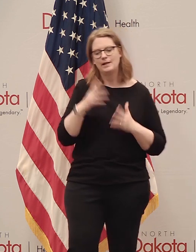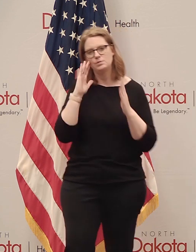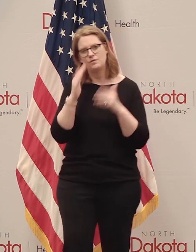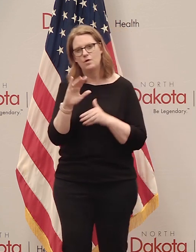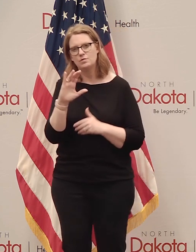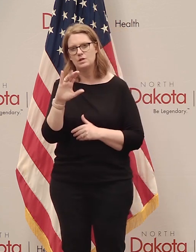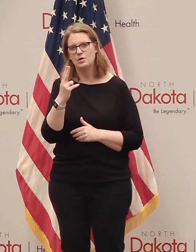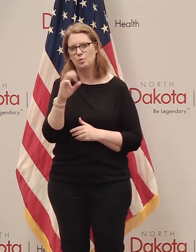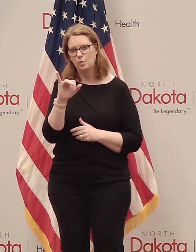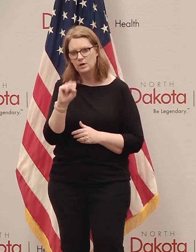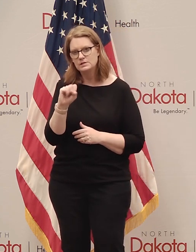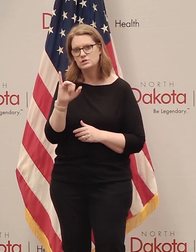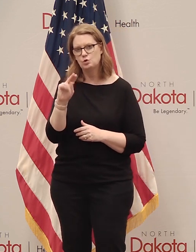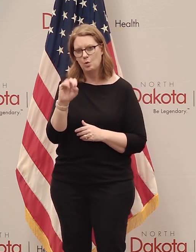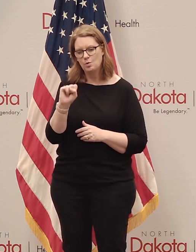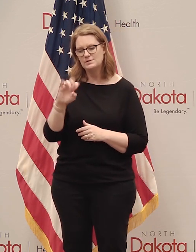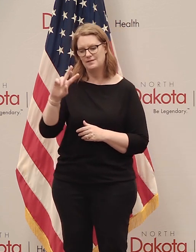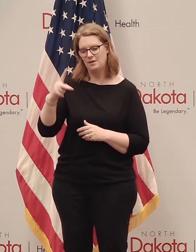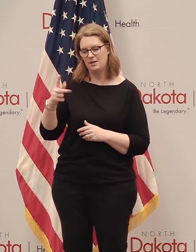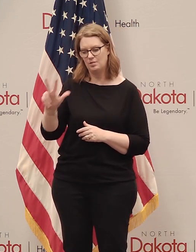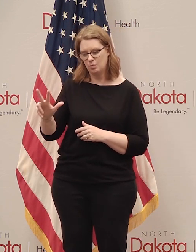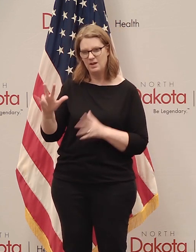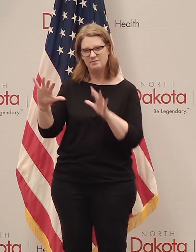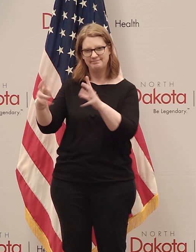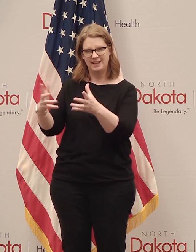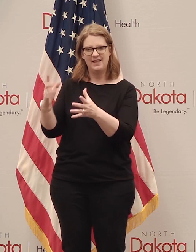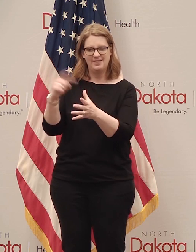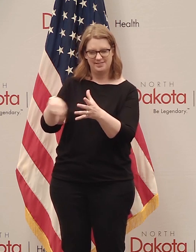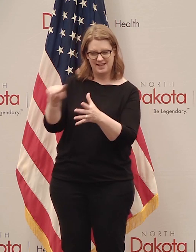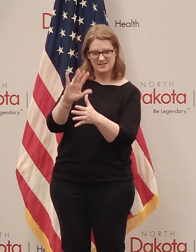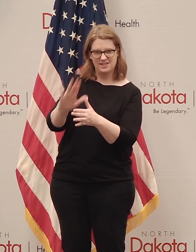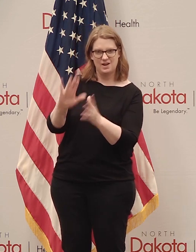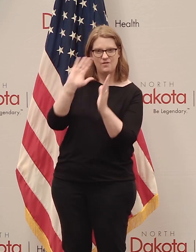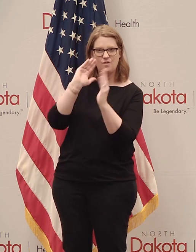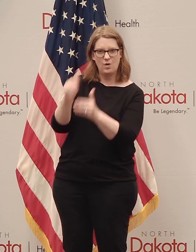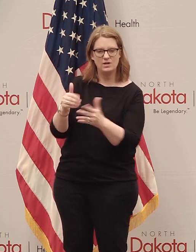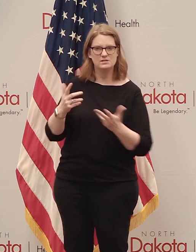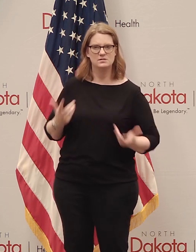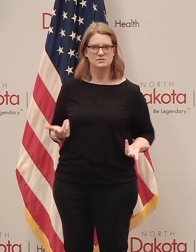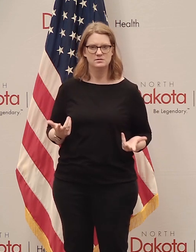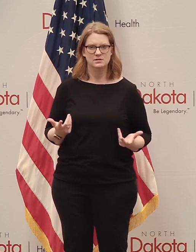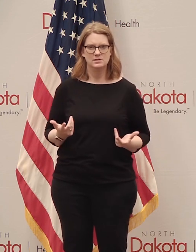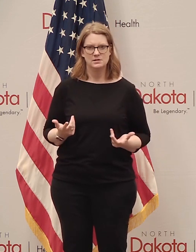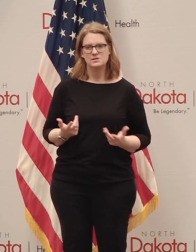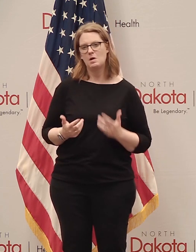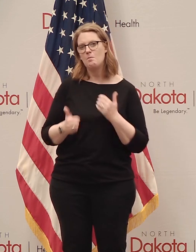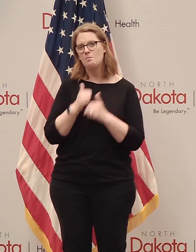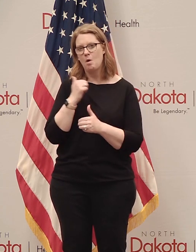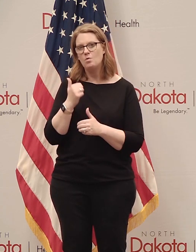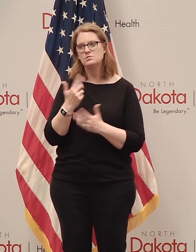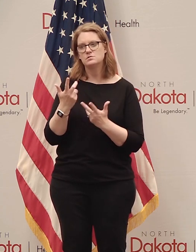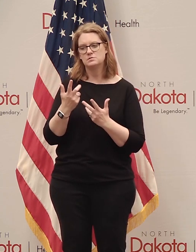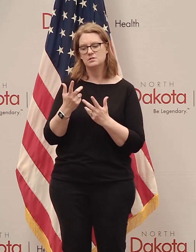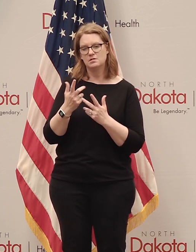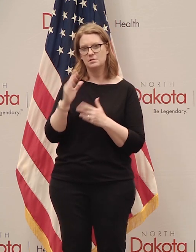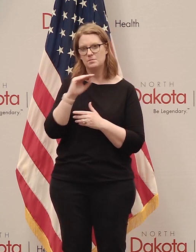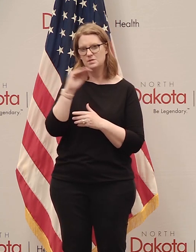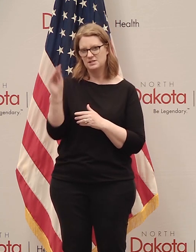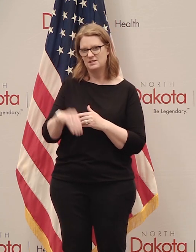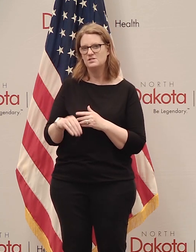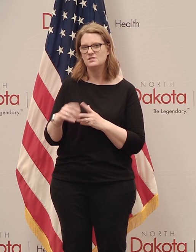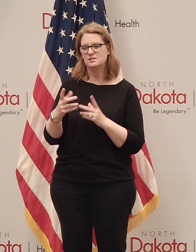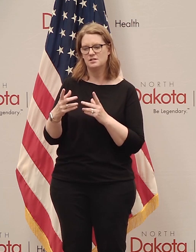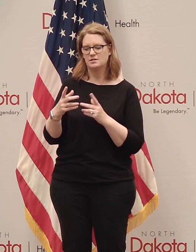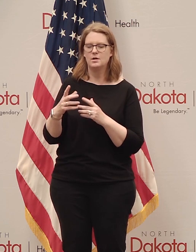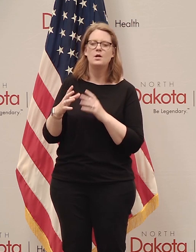the most vulnerable population, statewide, about 20% cumulative of all the positives have been in long-term care, 80% outside of.